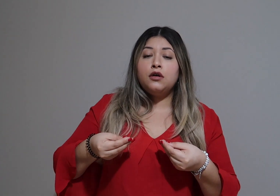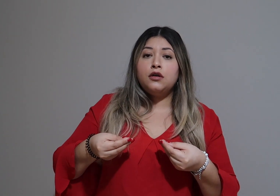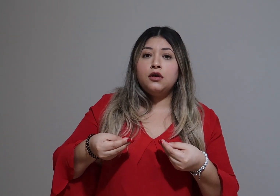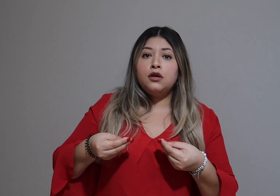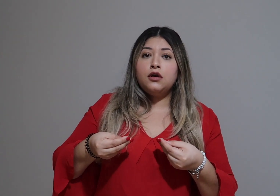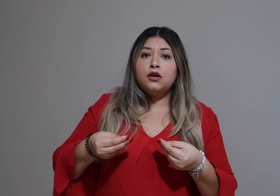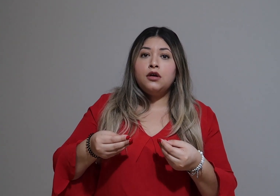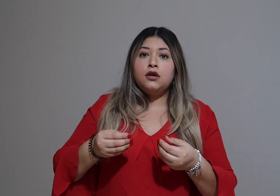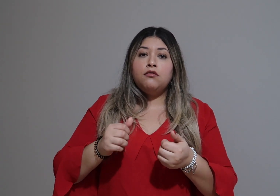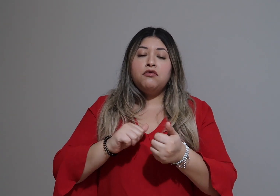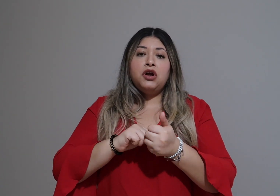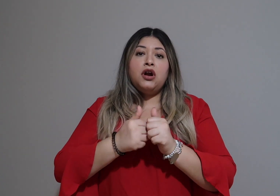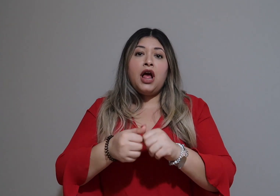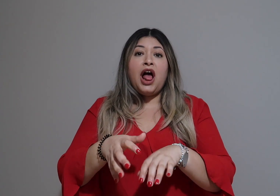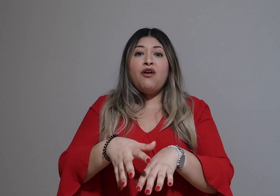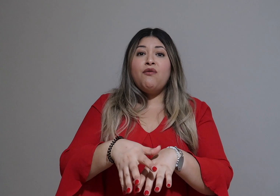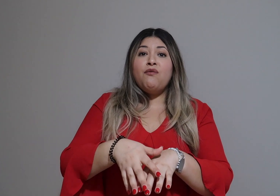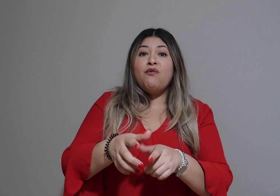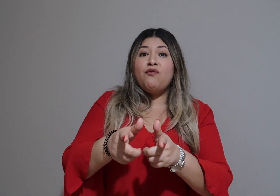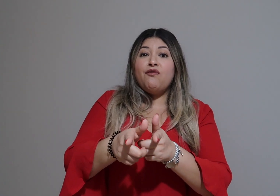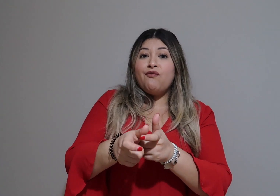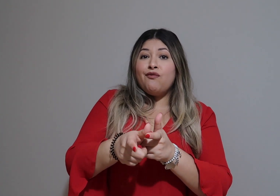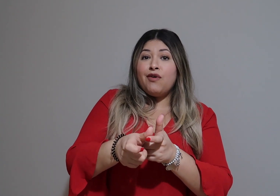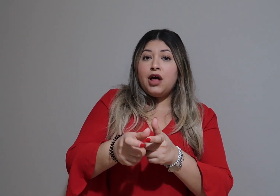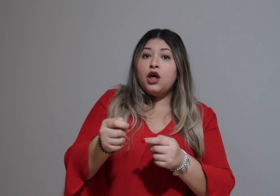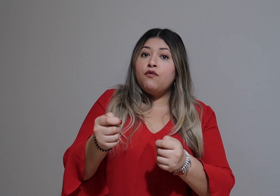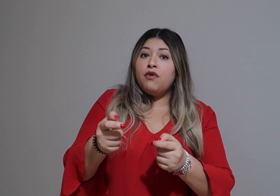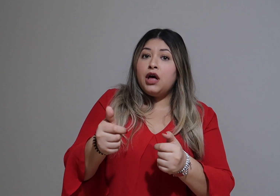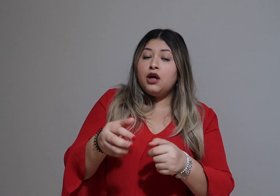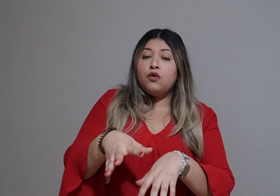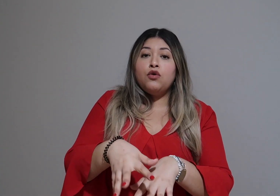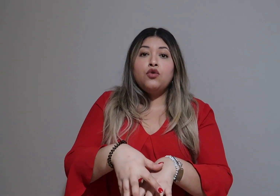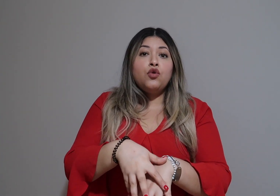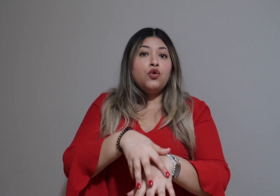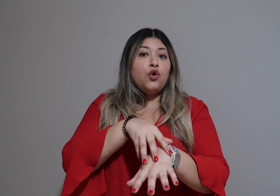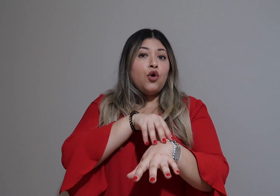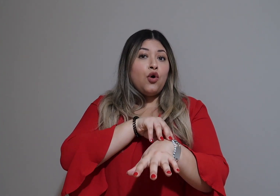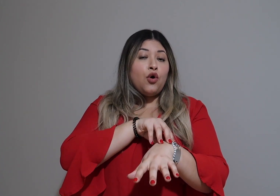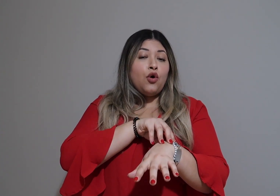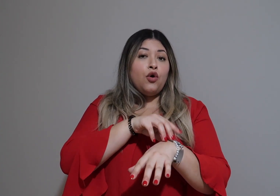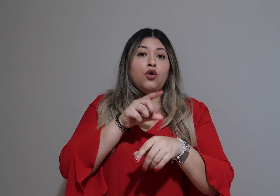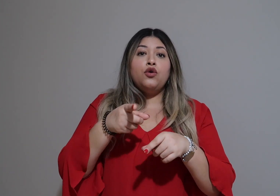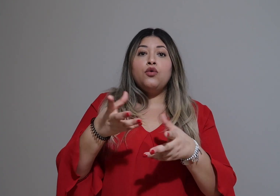do something, a particular thing, or how fast or slow you want them to do it.